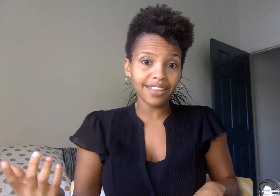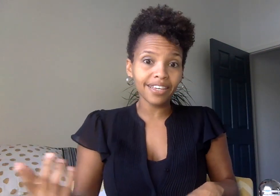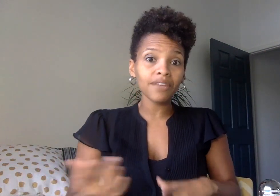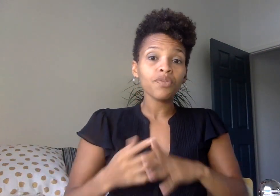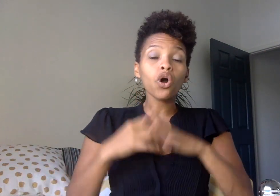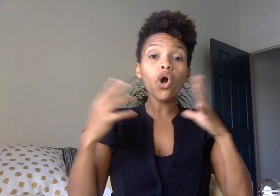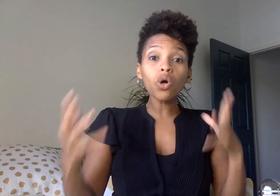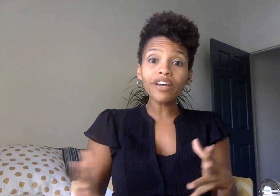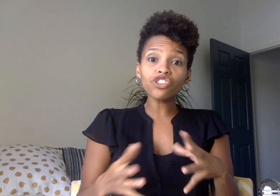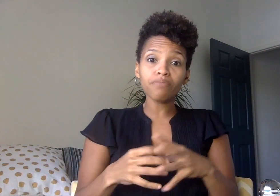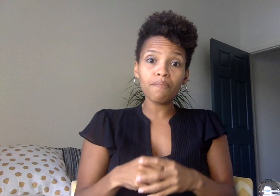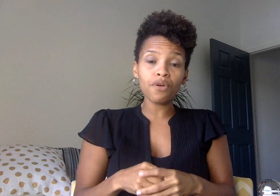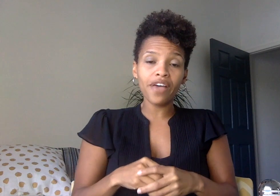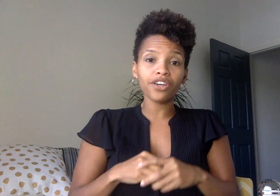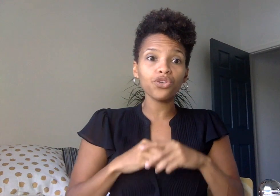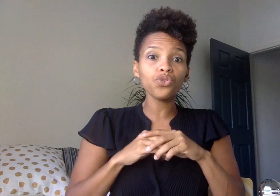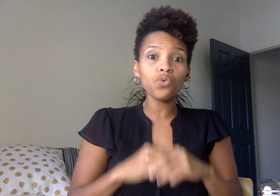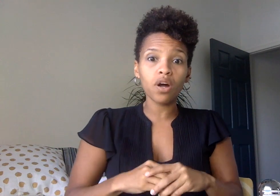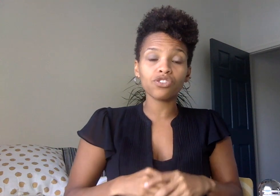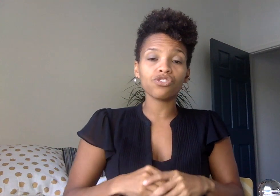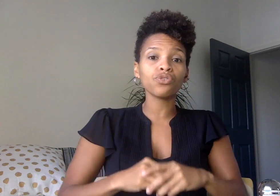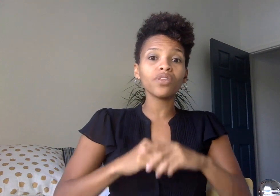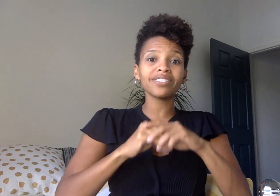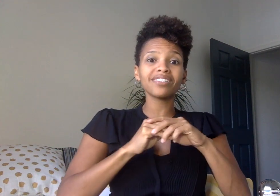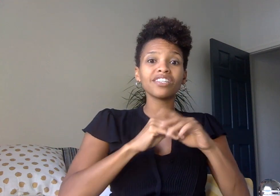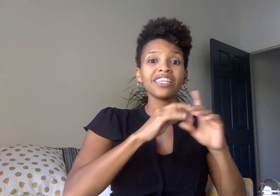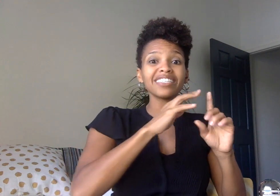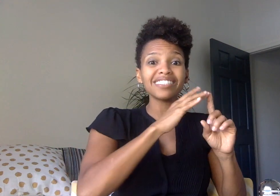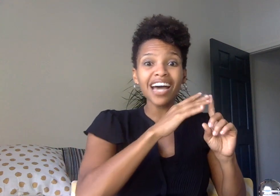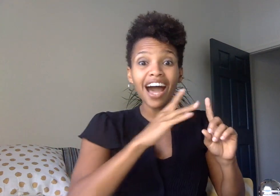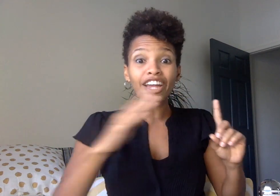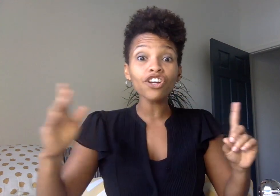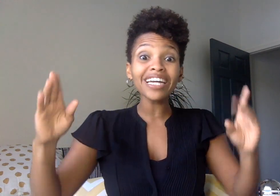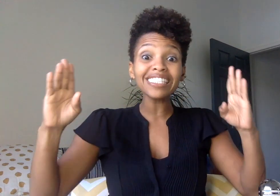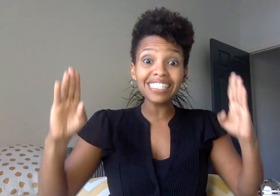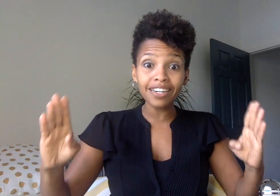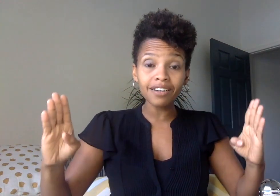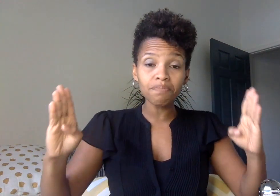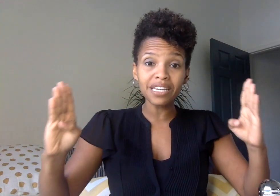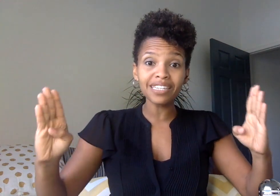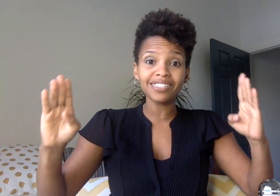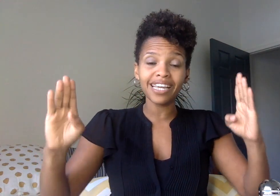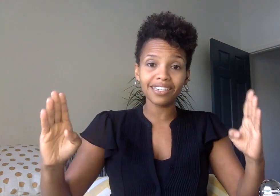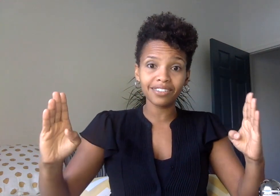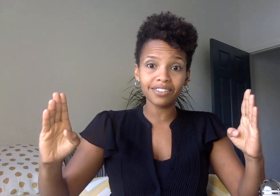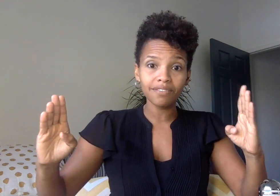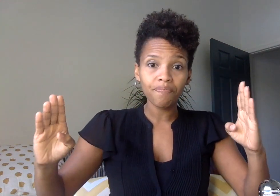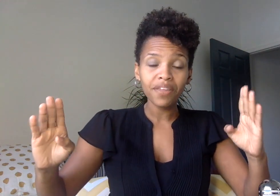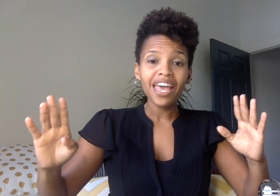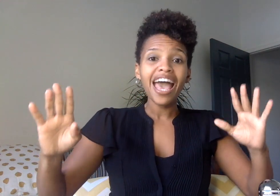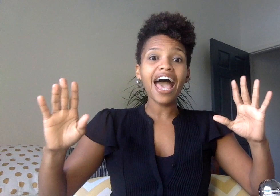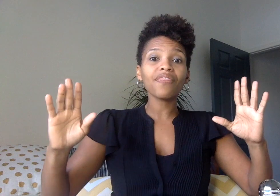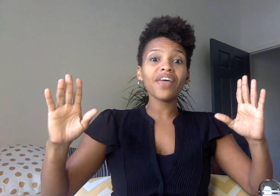likely. Always remember that you want to listen to the entire idea being stated and